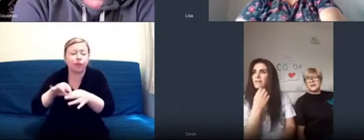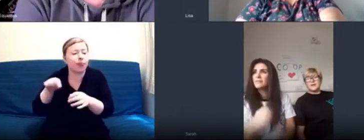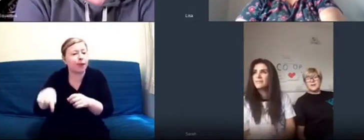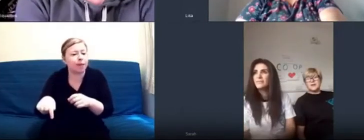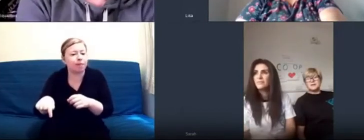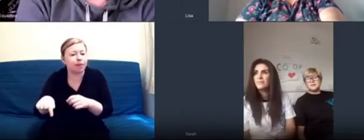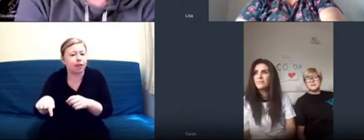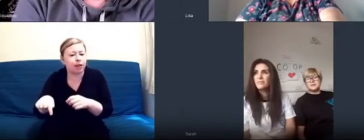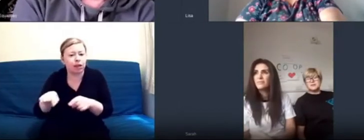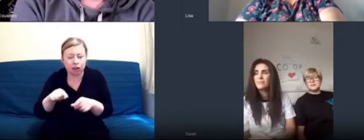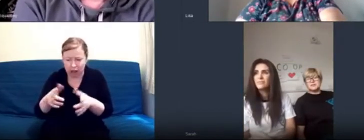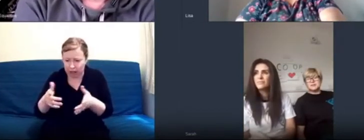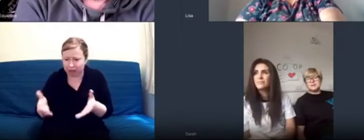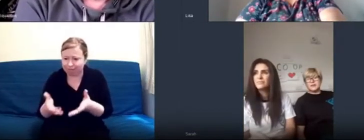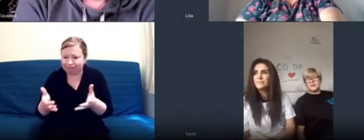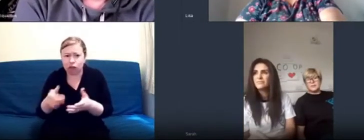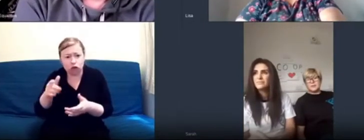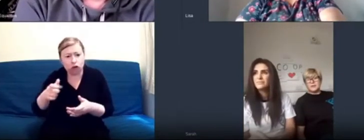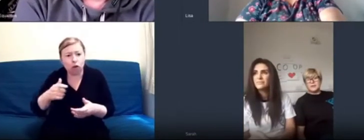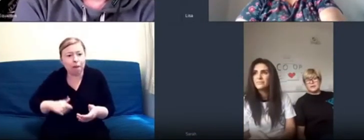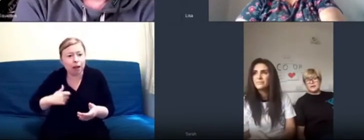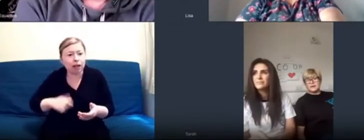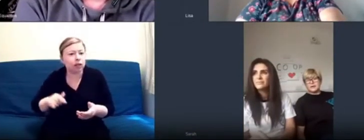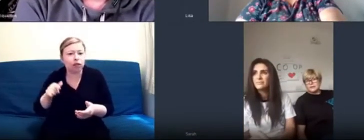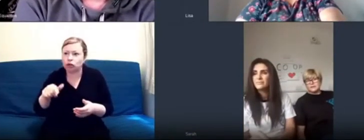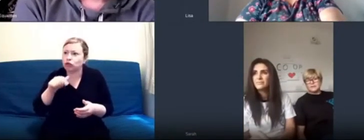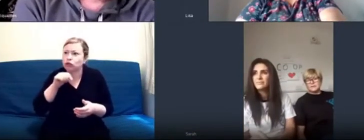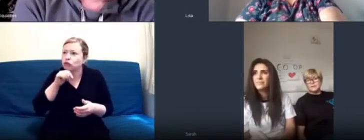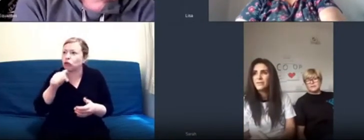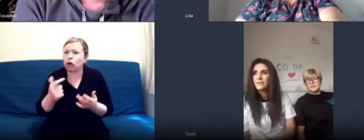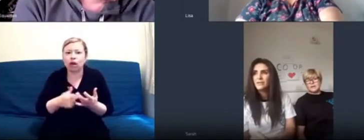that they are a person, they're not just another number, or